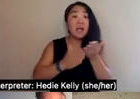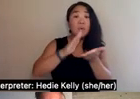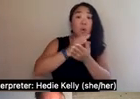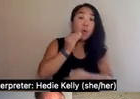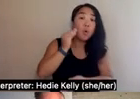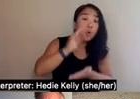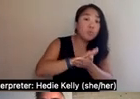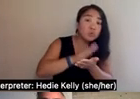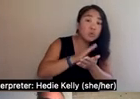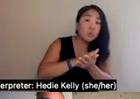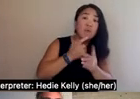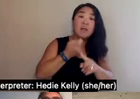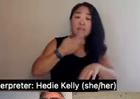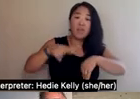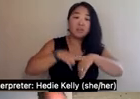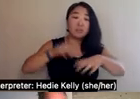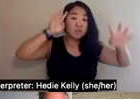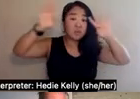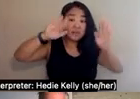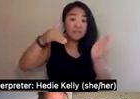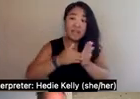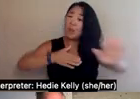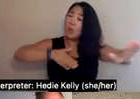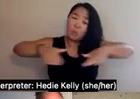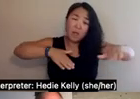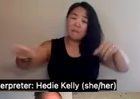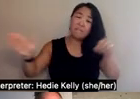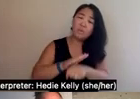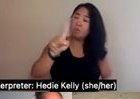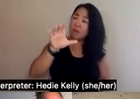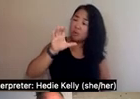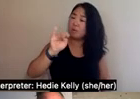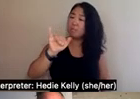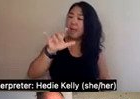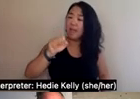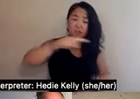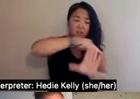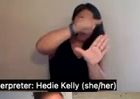from the Natural Creativity Center who walked the entire 100 miles all the way around the city.